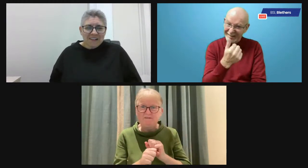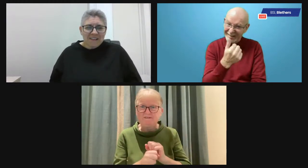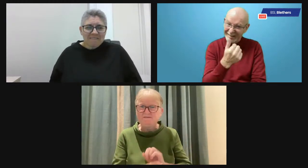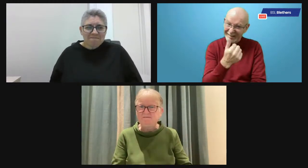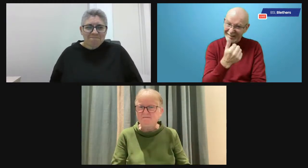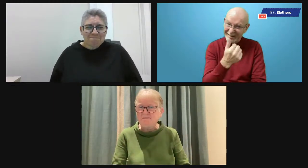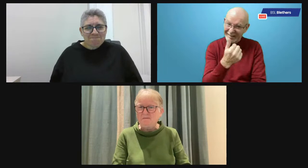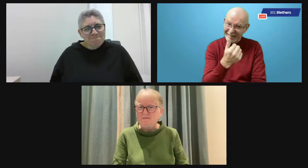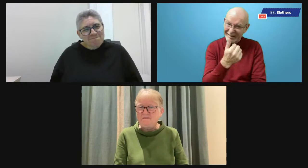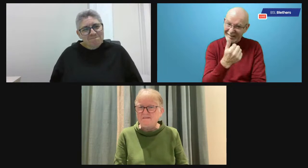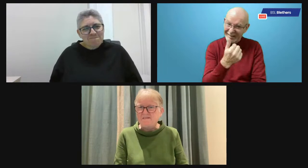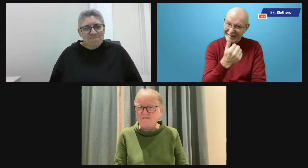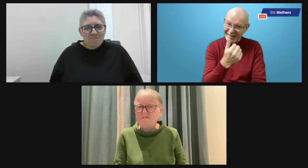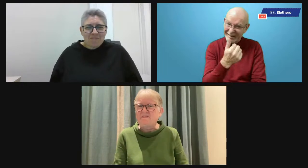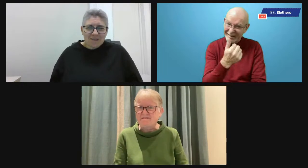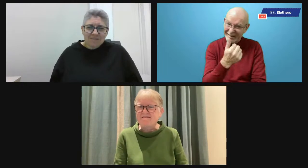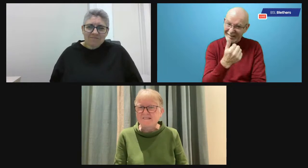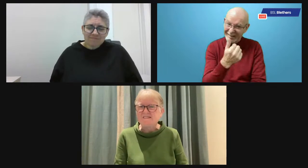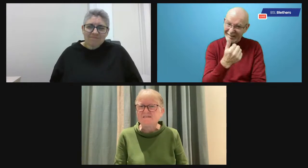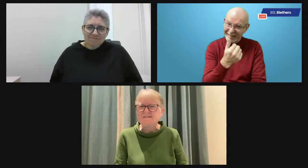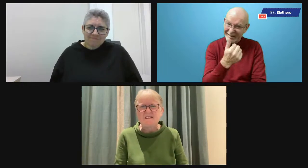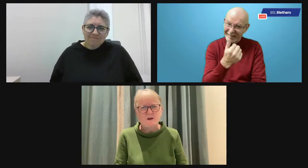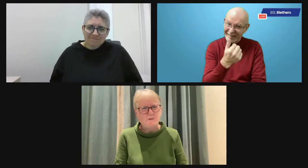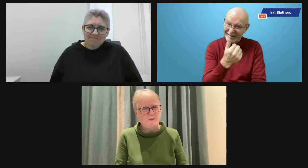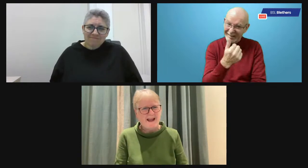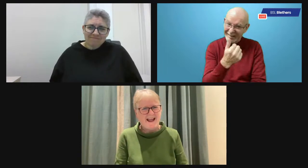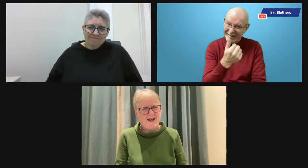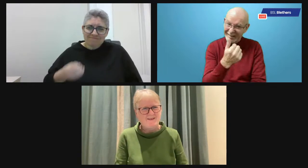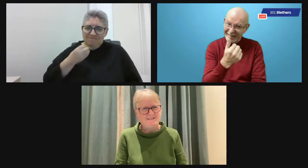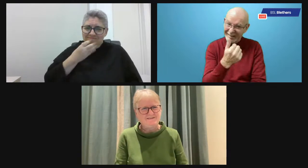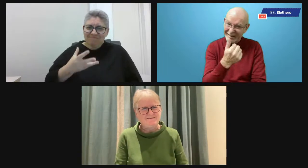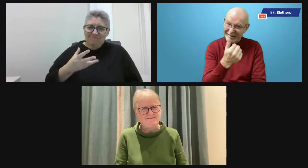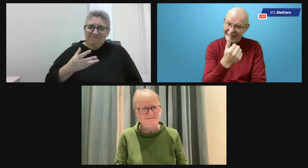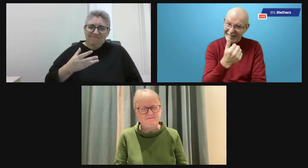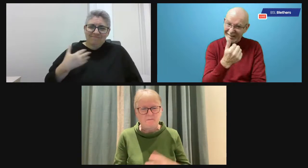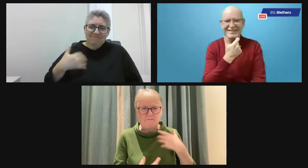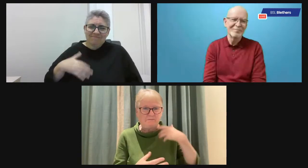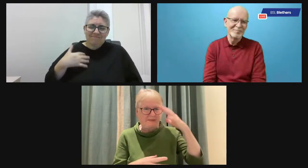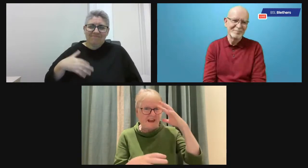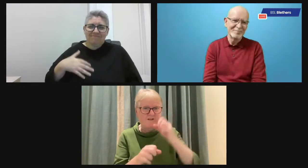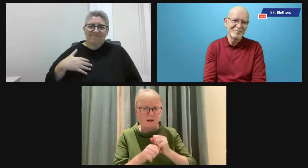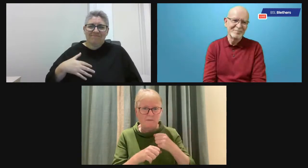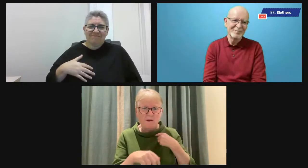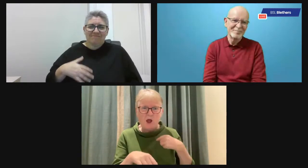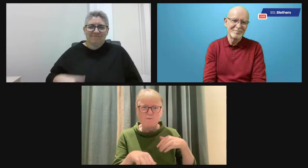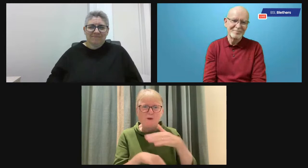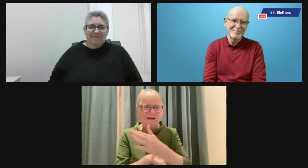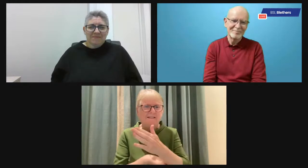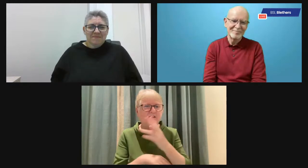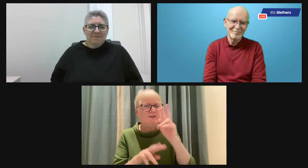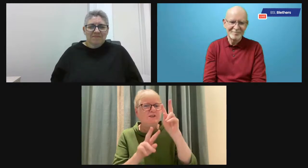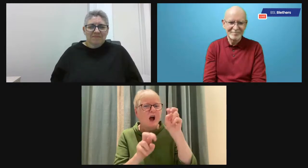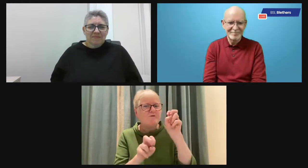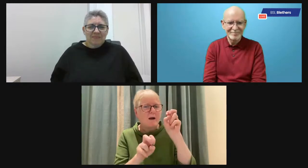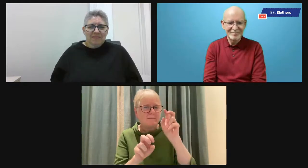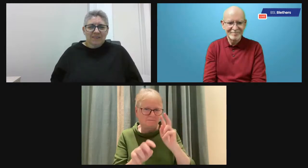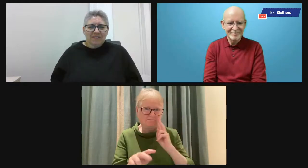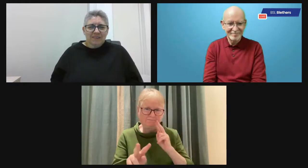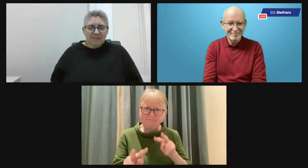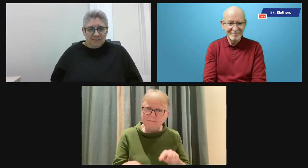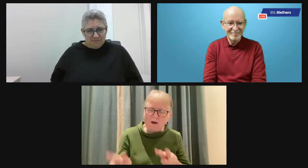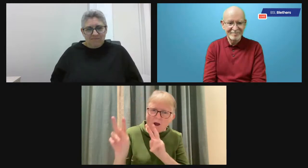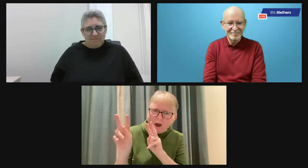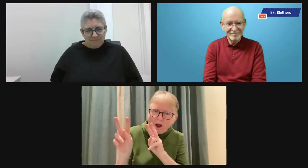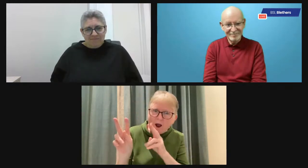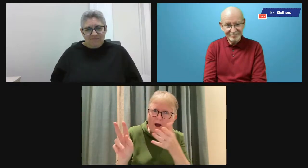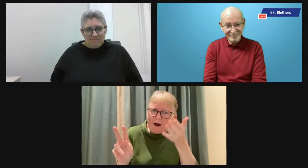45 years now, 50, oh no, nearly 50. My goodness, years. Wow. Wow. I That's remember when I